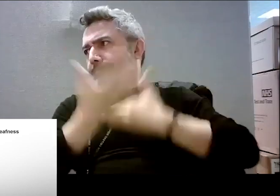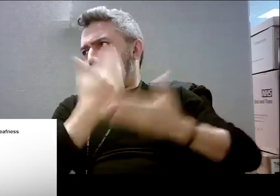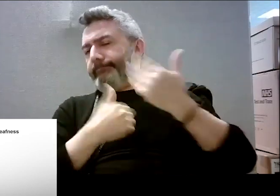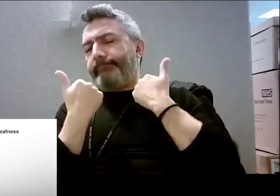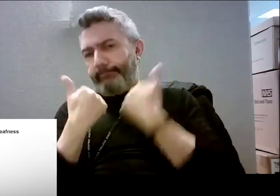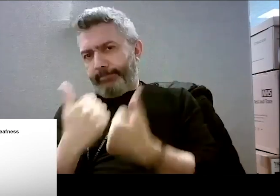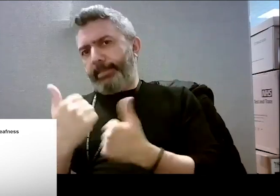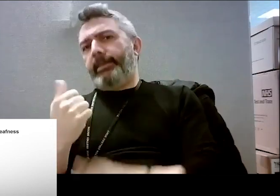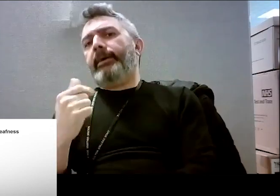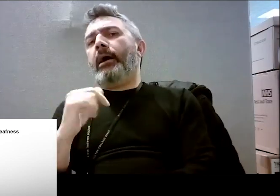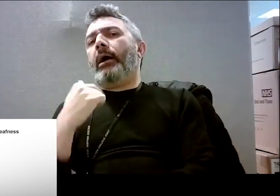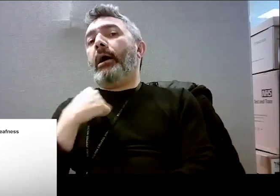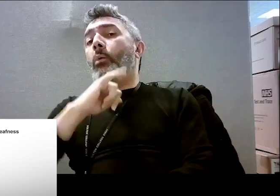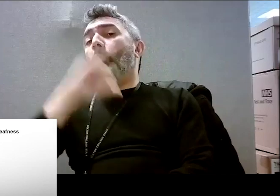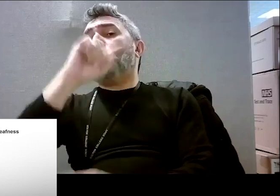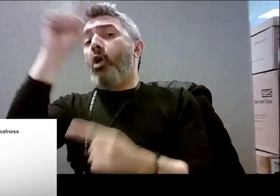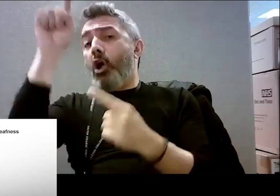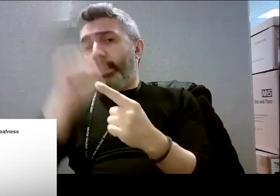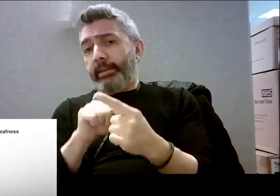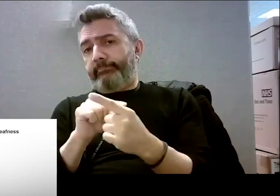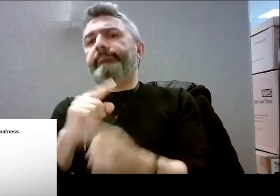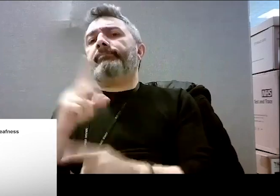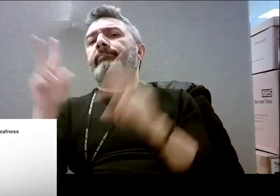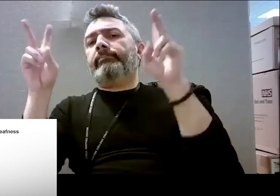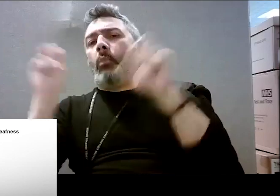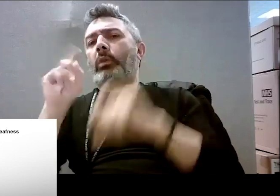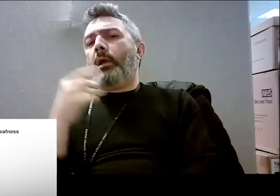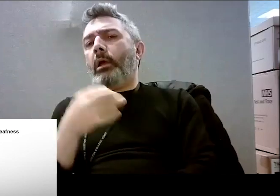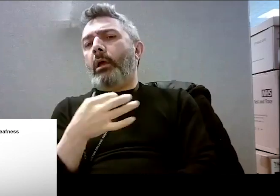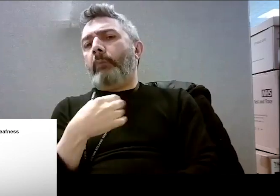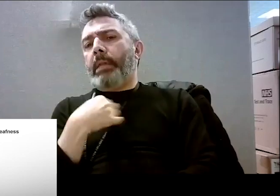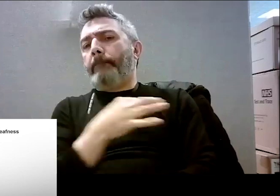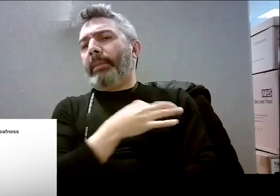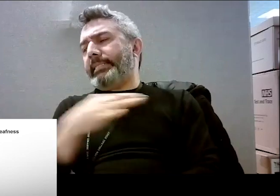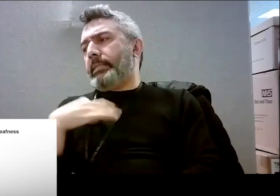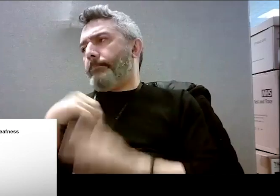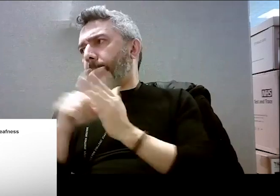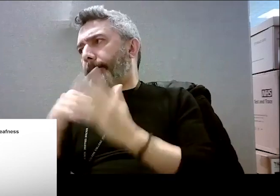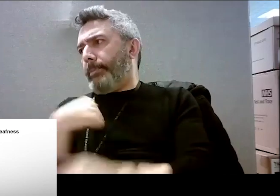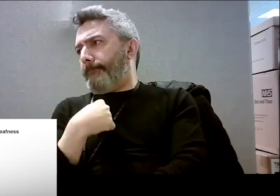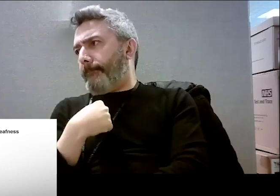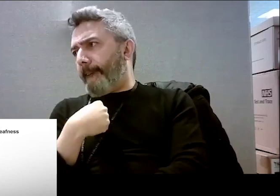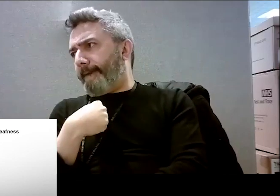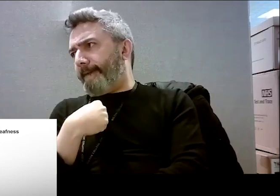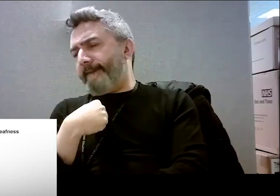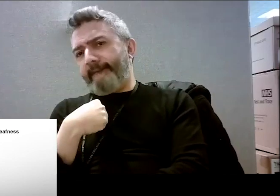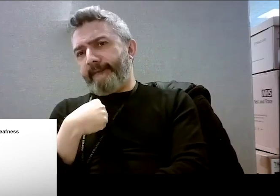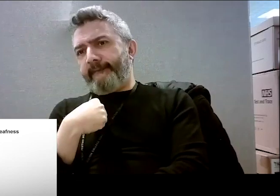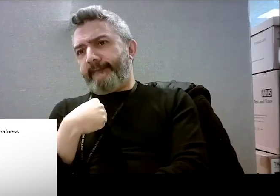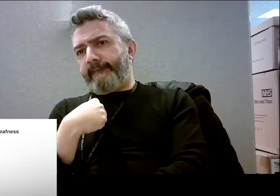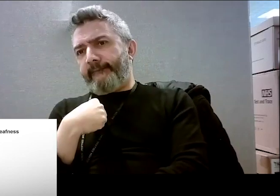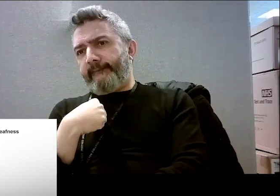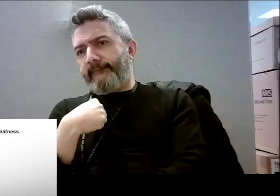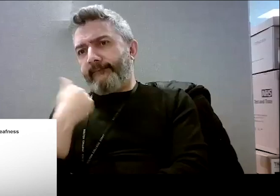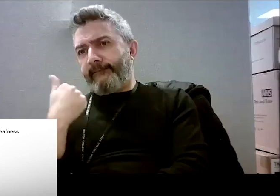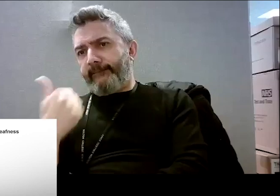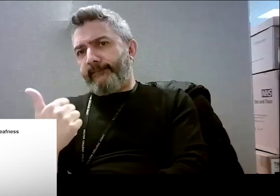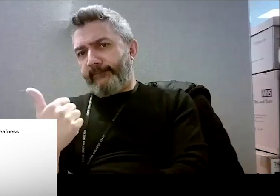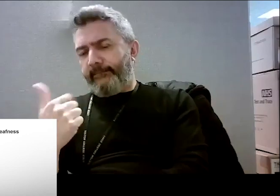deaf, and my mum explained that mine was a medical reason for being